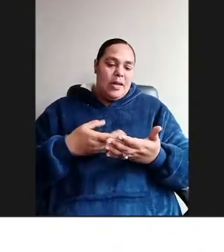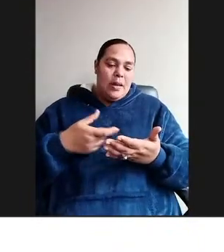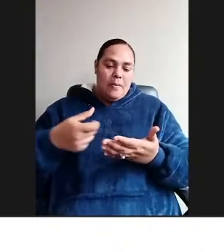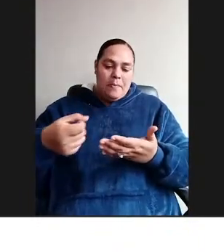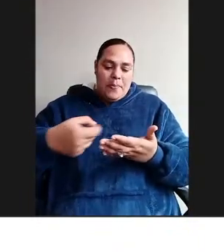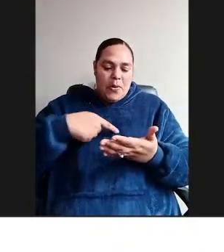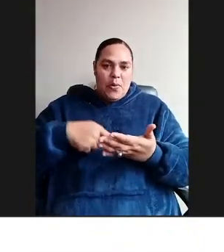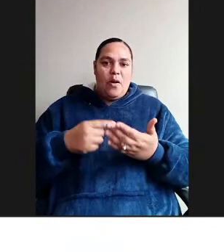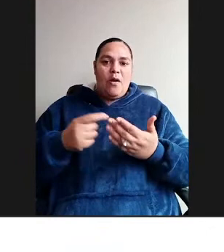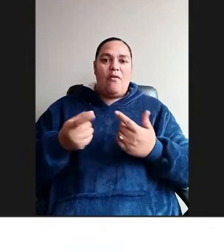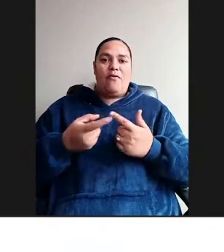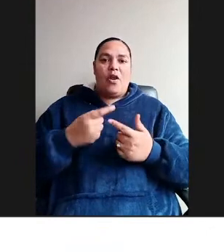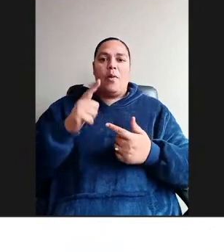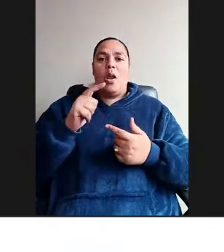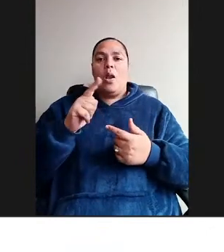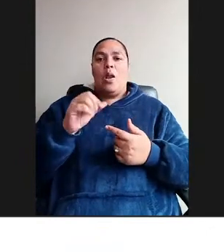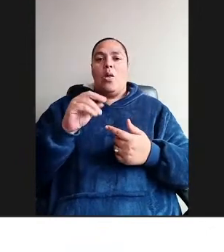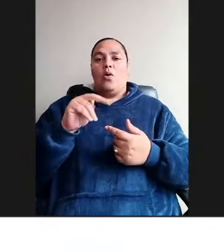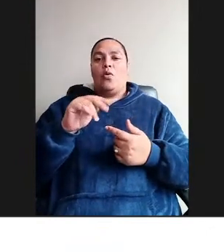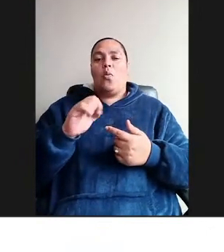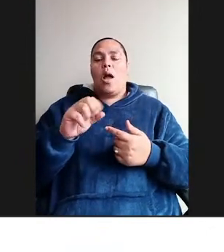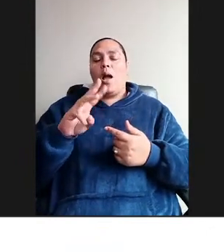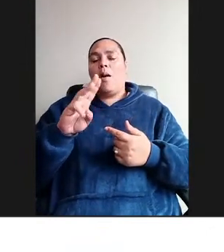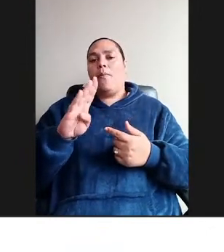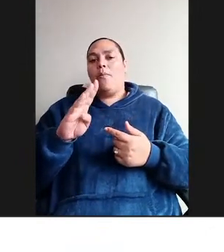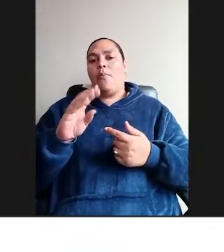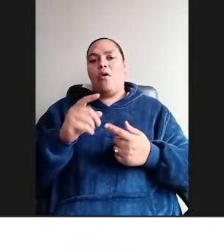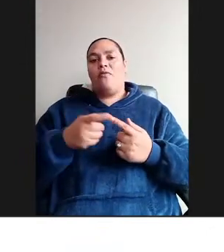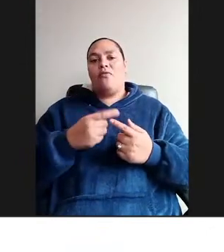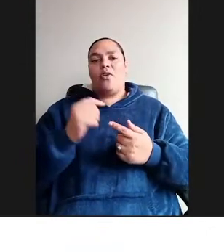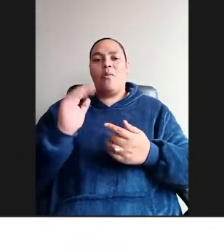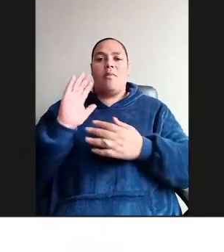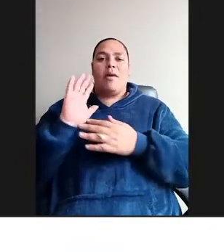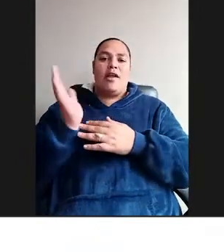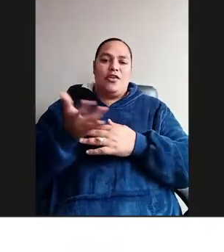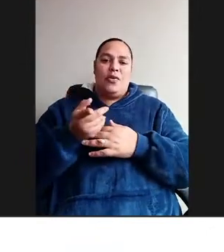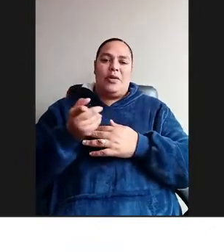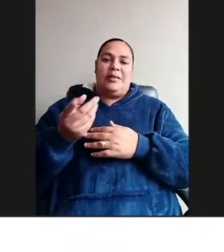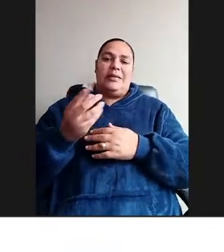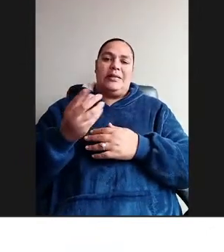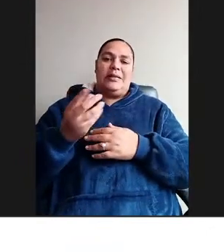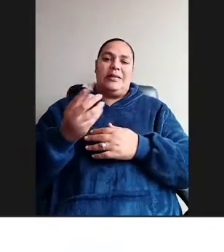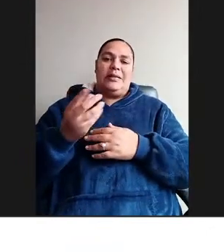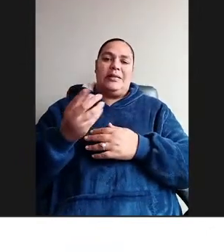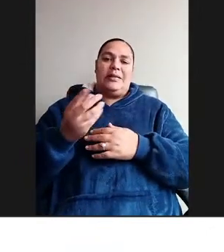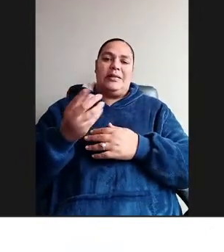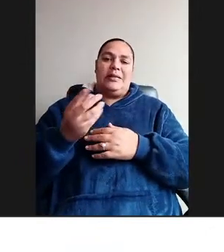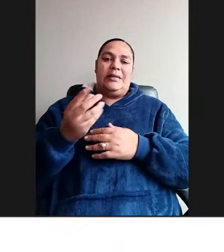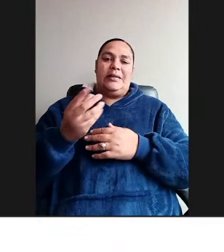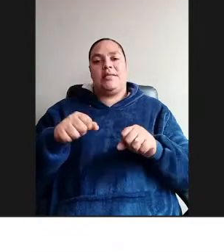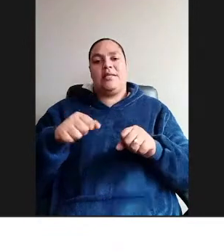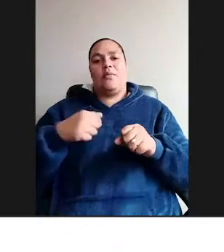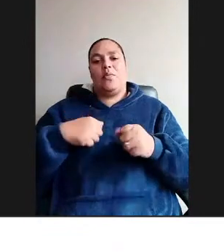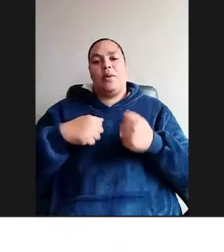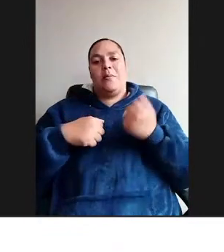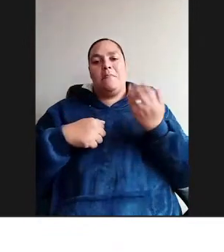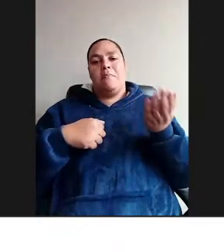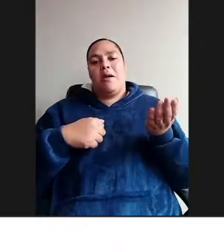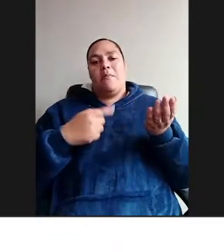Lonwabo indicating that there's still some issues with the system and we submitted last week. So I can tell you